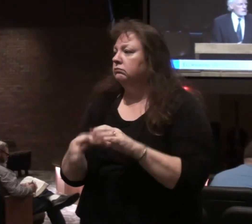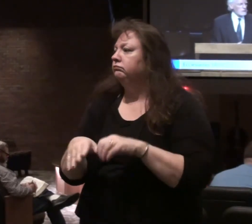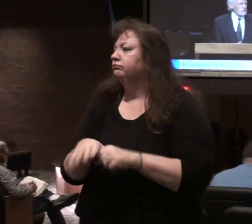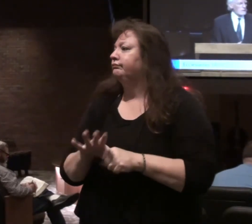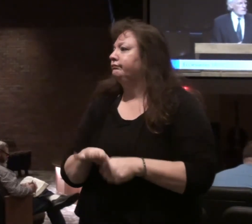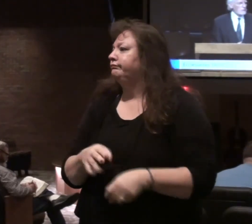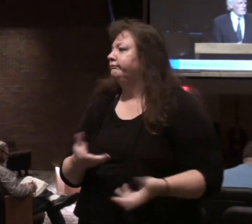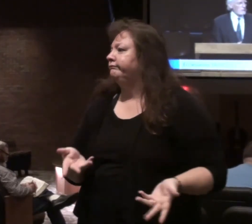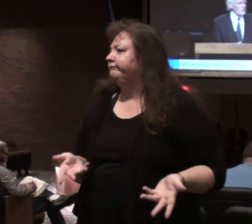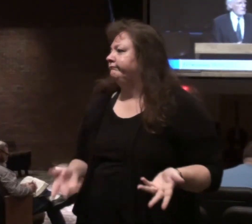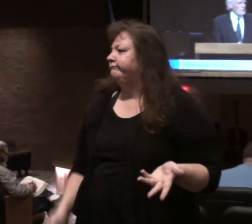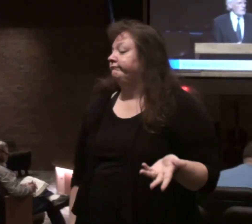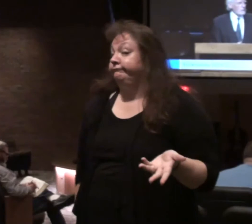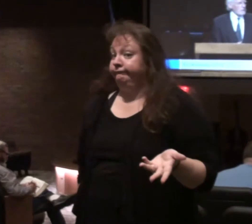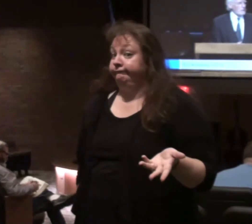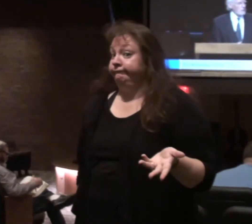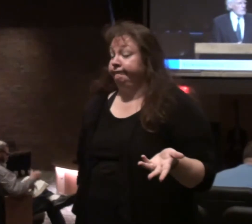incompetent.